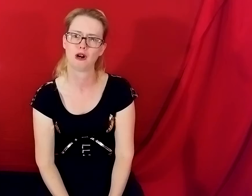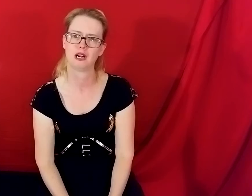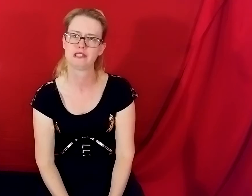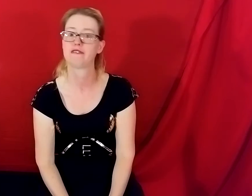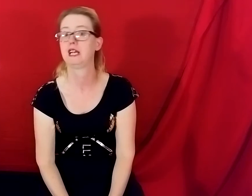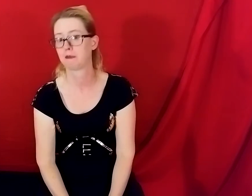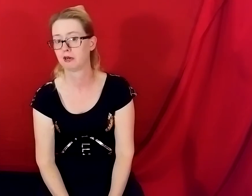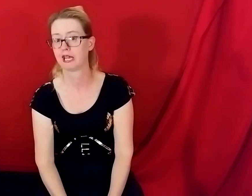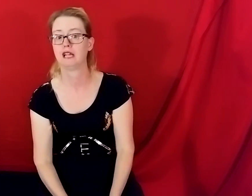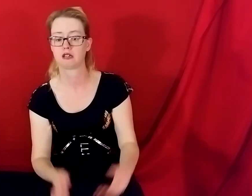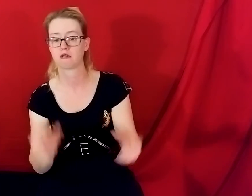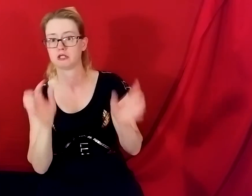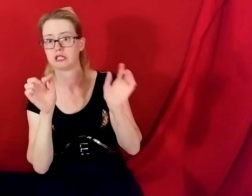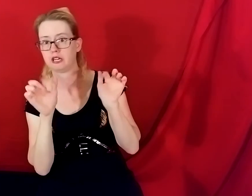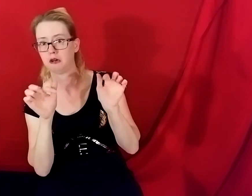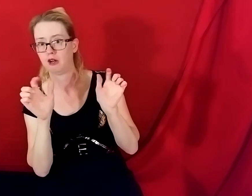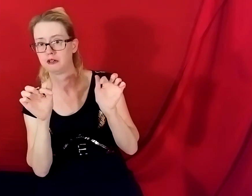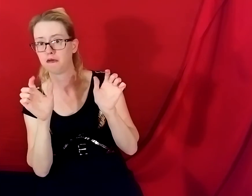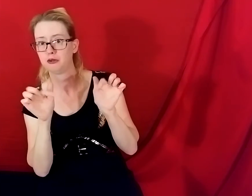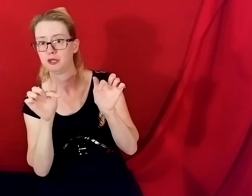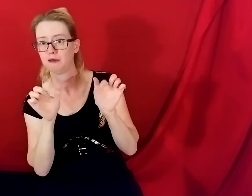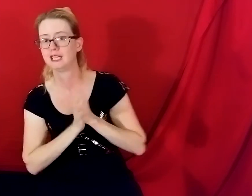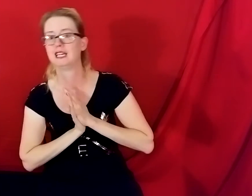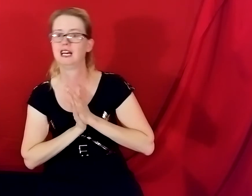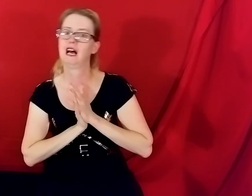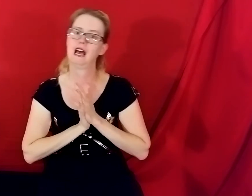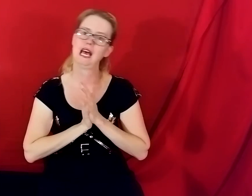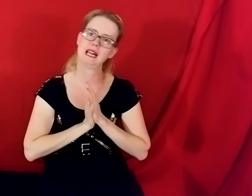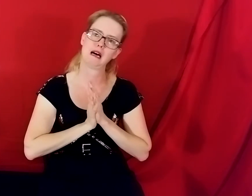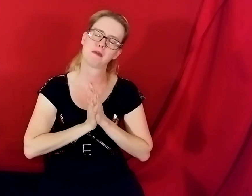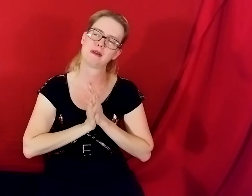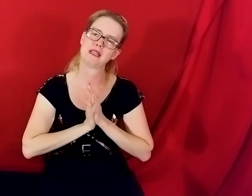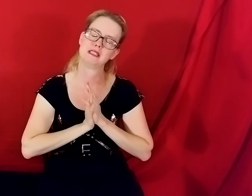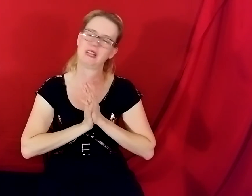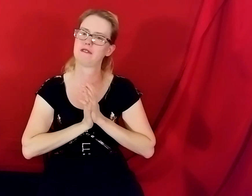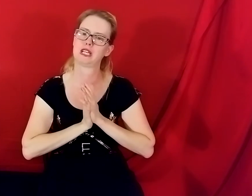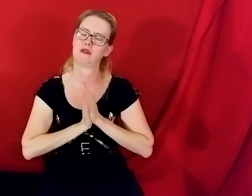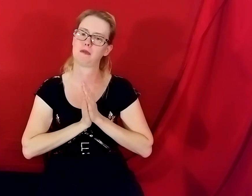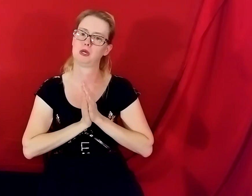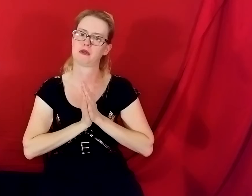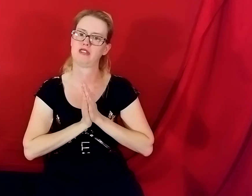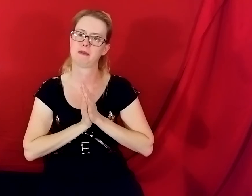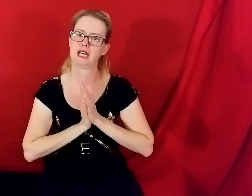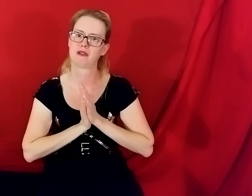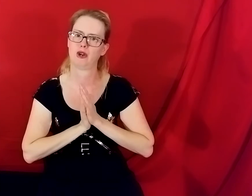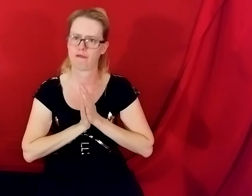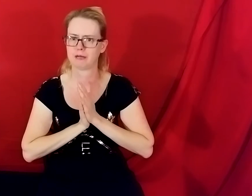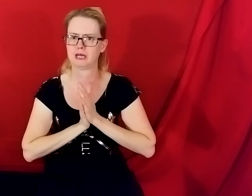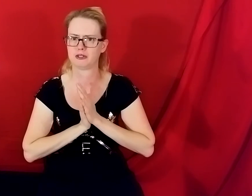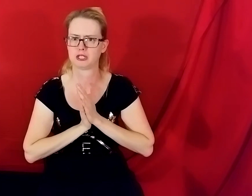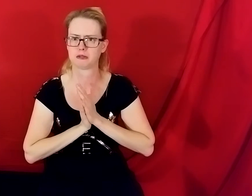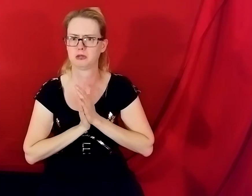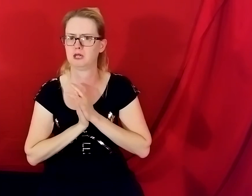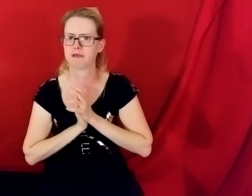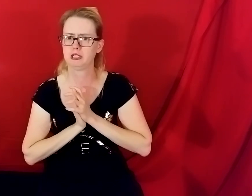facebook and of course here on youtube and i would love to hear from your feedbacks and hopefully my suggestion will help you as